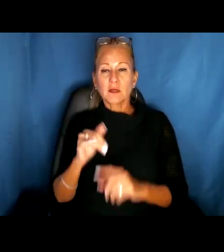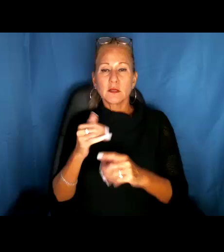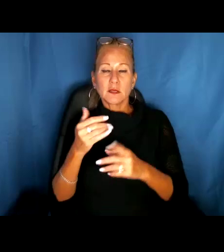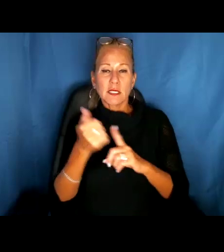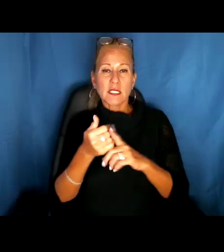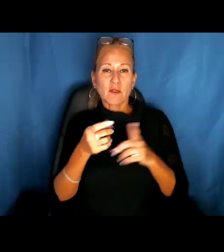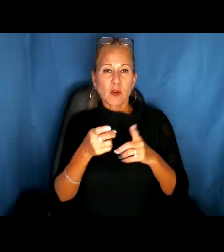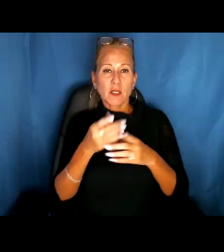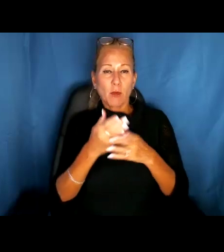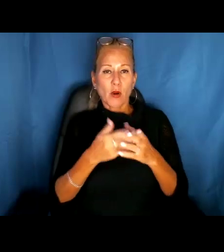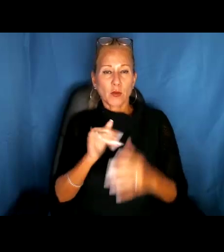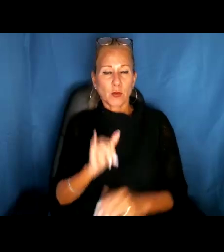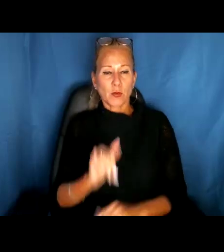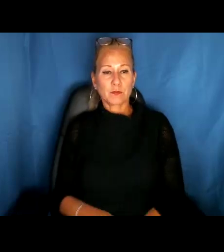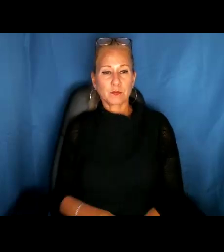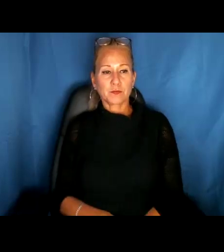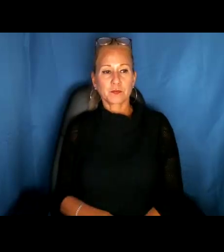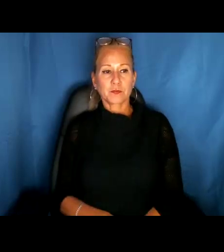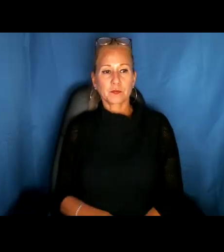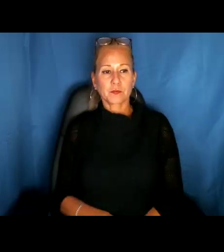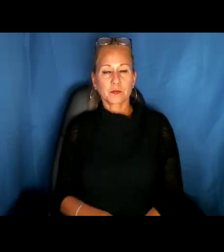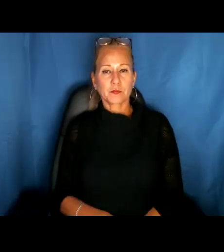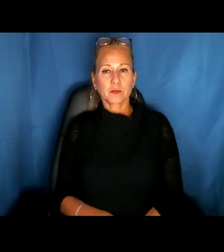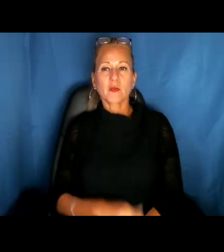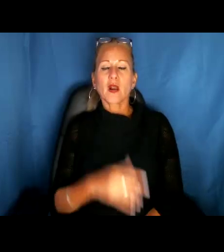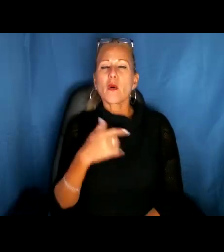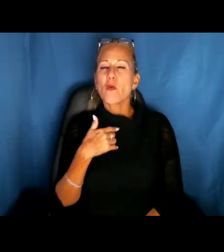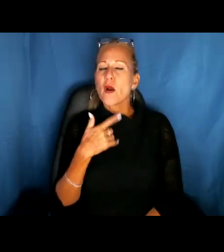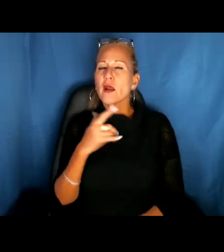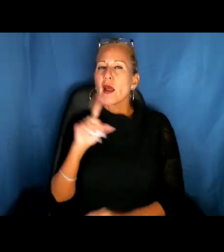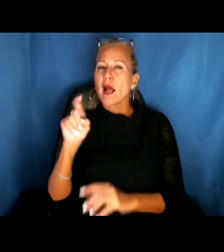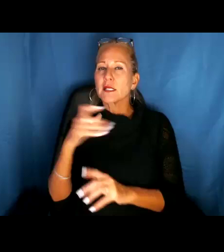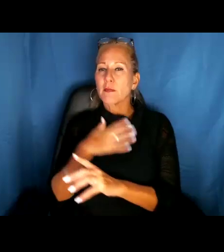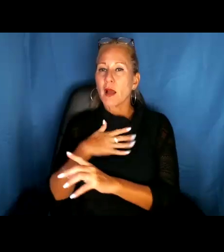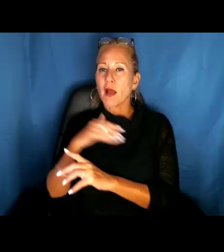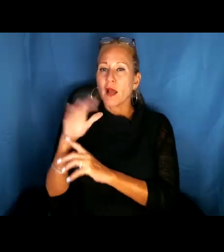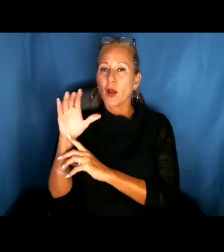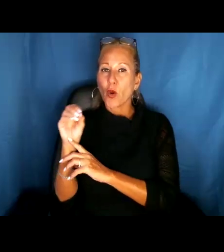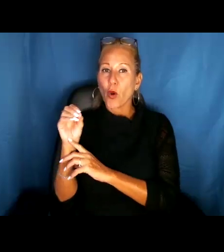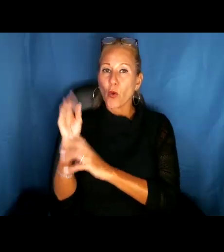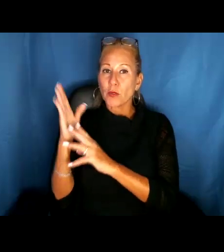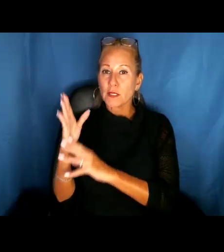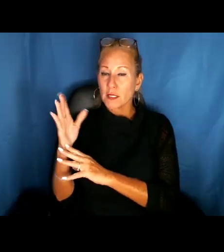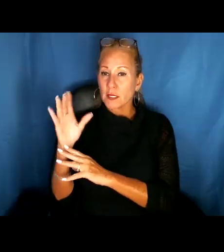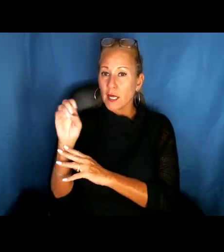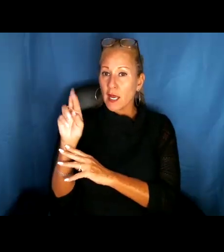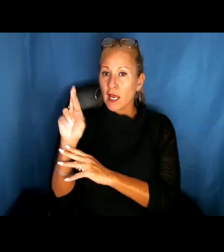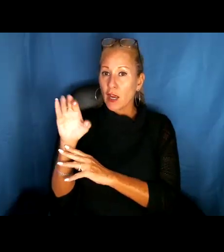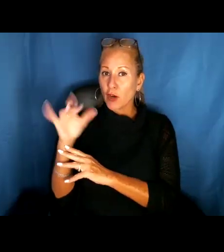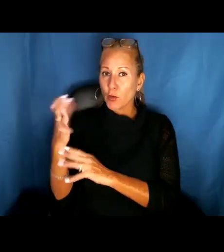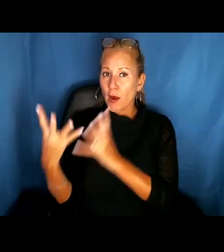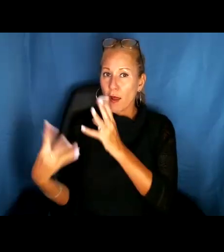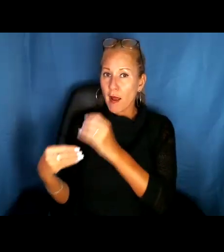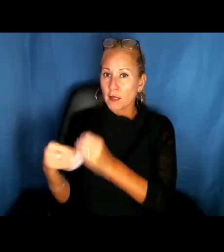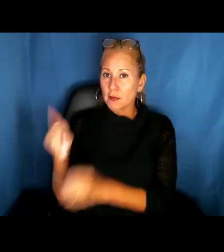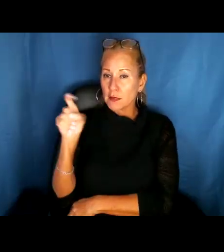piece as well. And I just want to ask my co-presenter, Erica, if there's anything that she would like to add